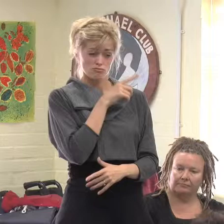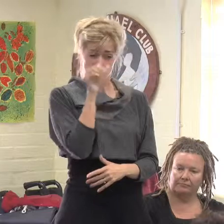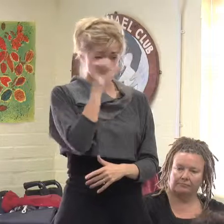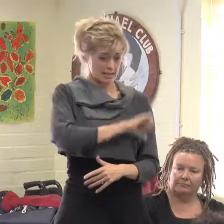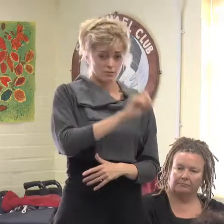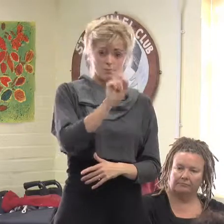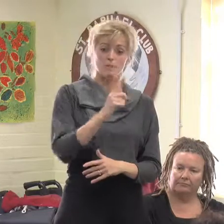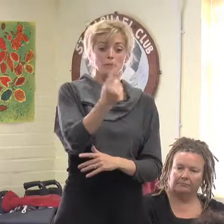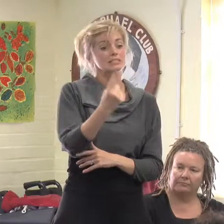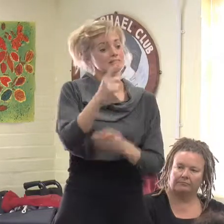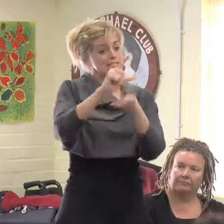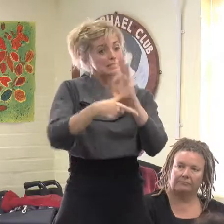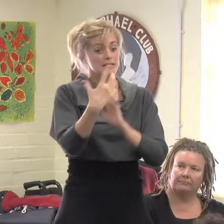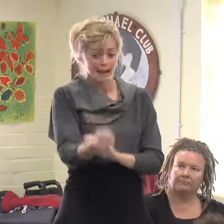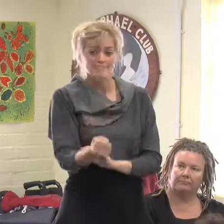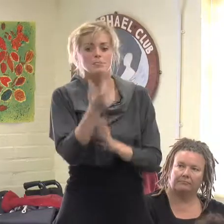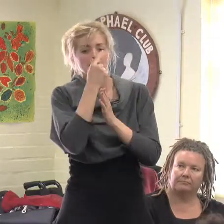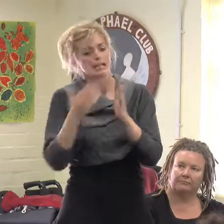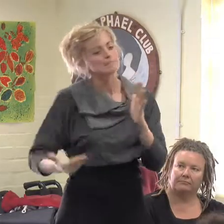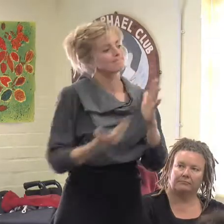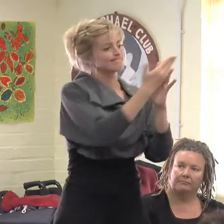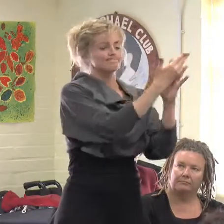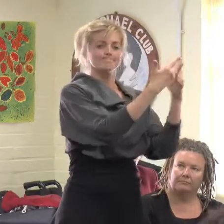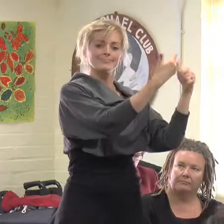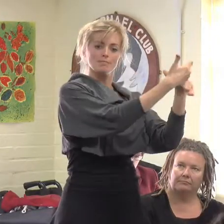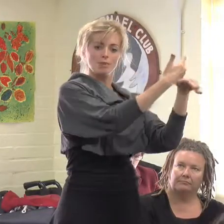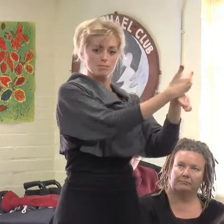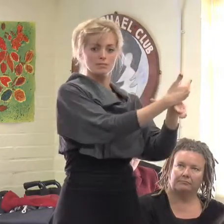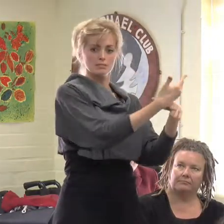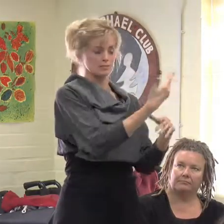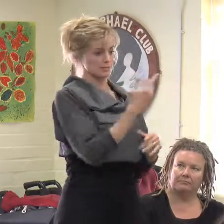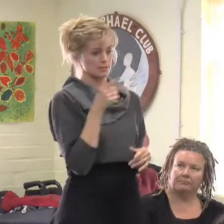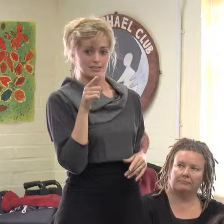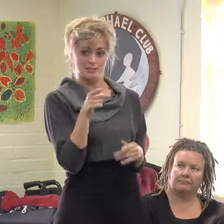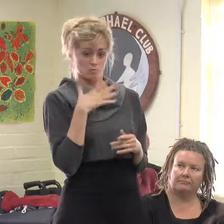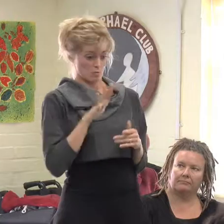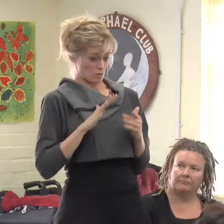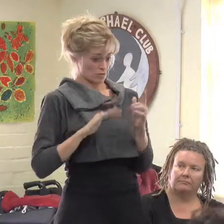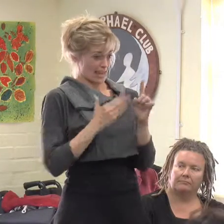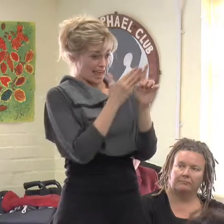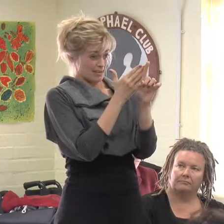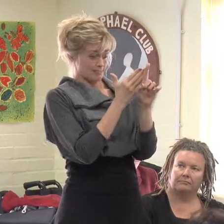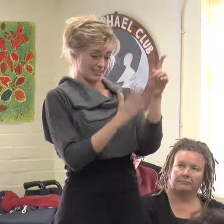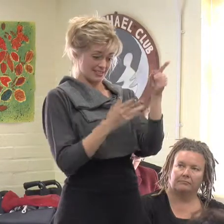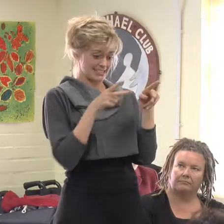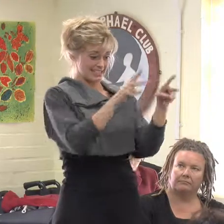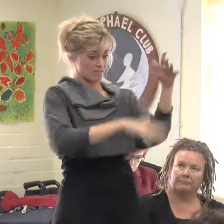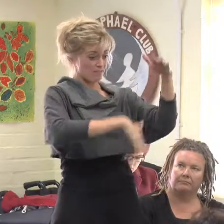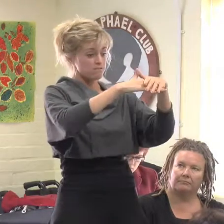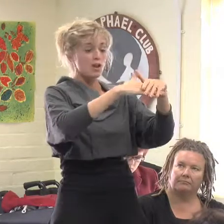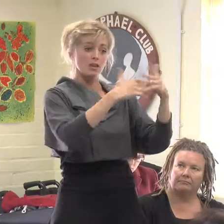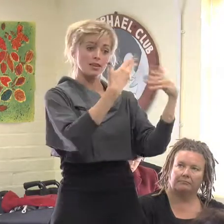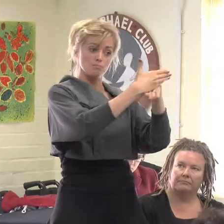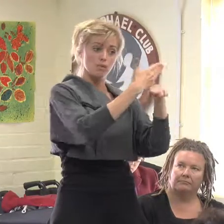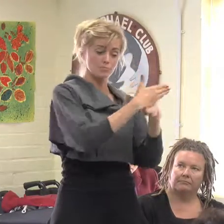with disabilities can access employment. We want to move towards a system of full employment in the next Parliament. It's